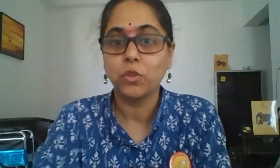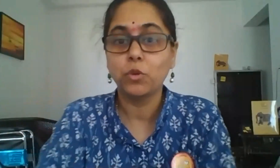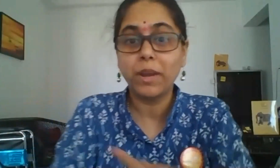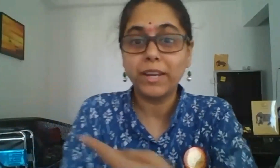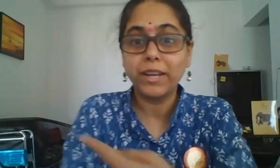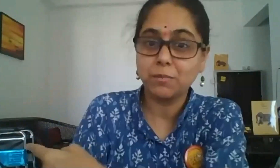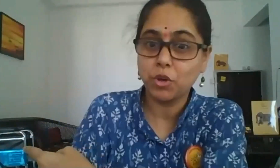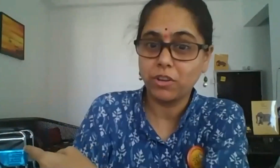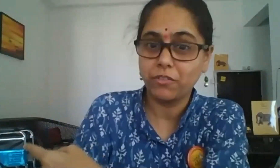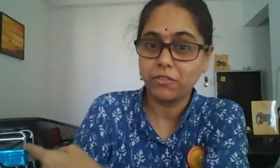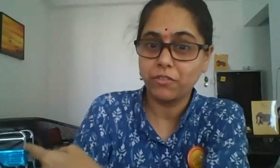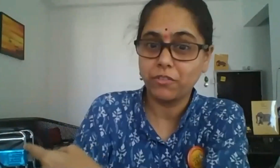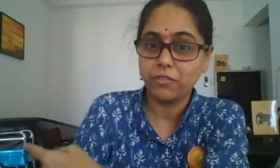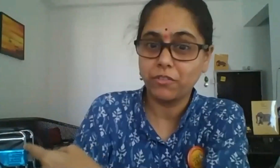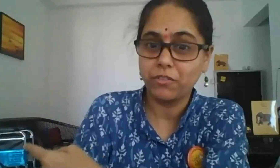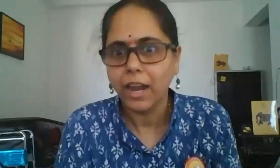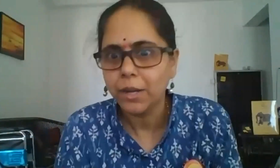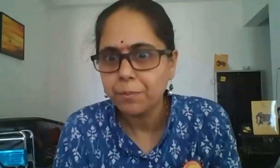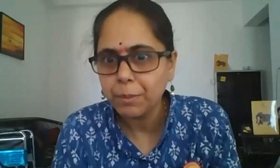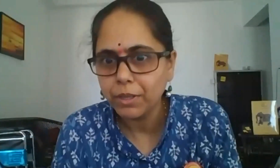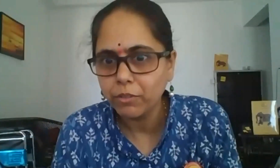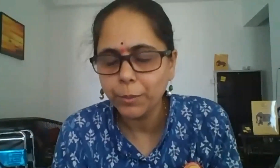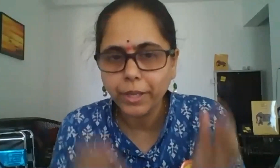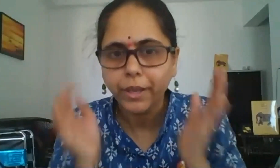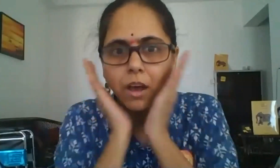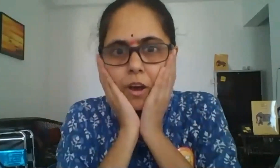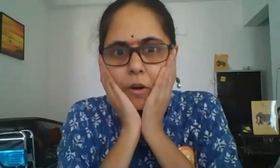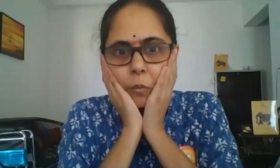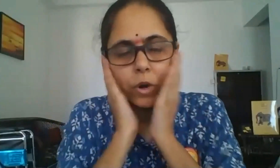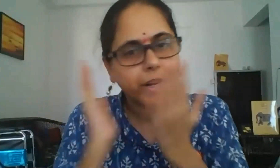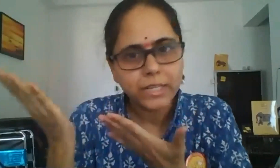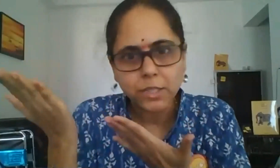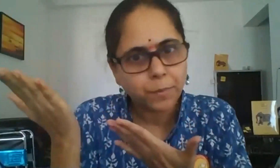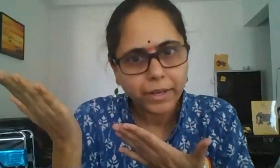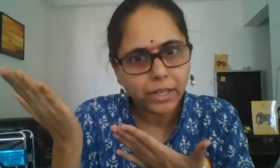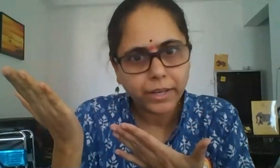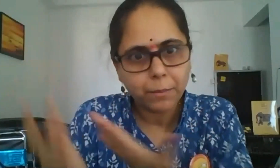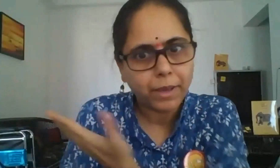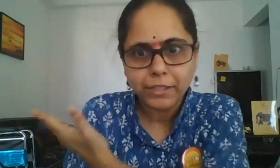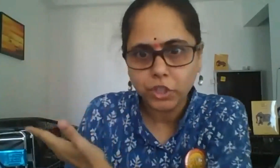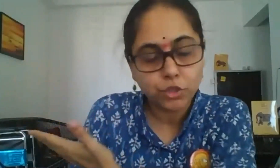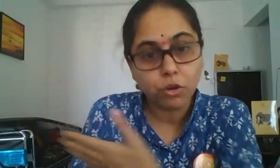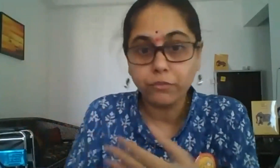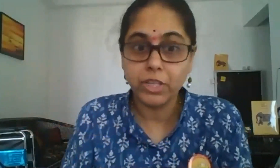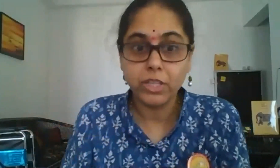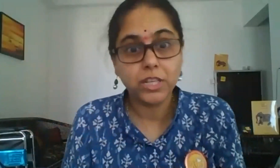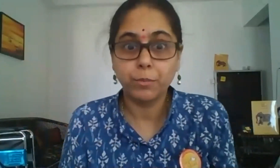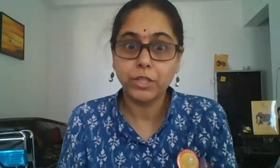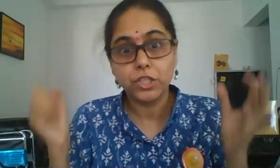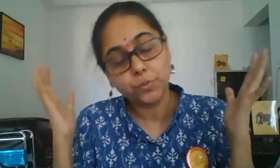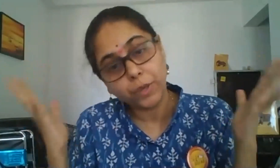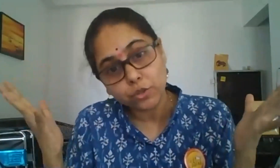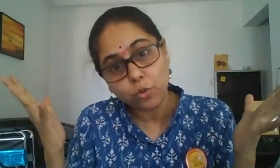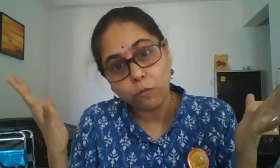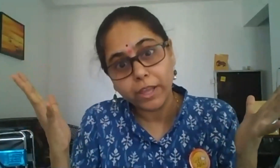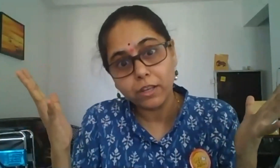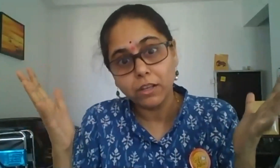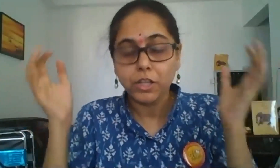might see me on a and people will be like, oh, what an inspiring lady, man. She's on wheelchair, but she speaks so well. She's